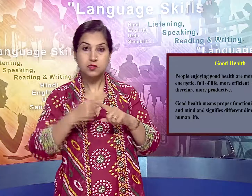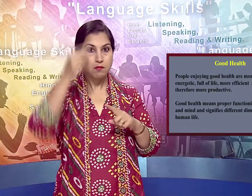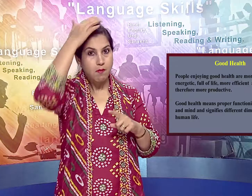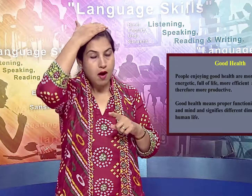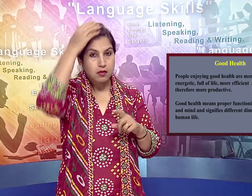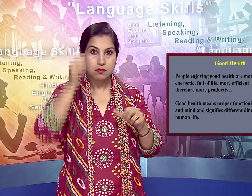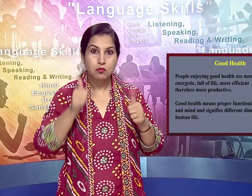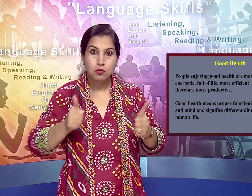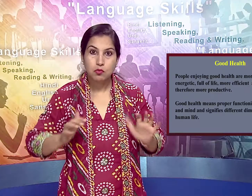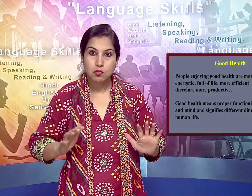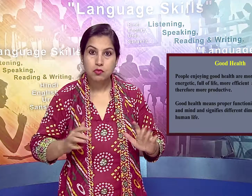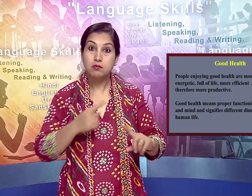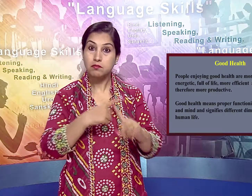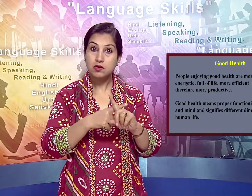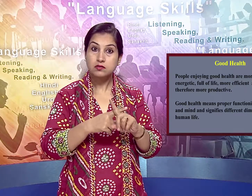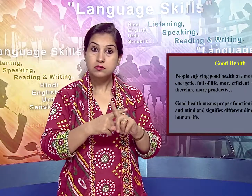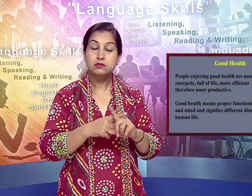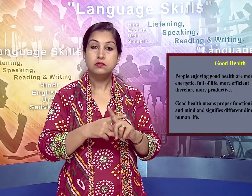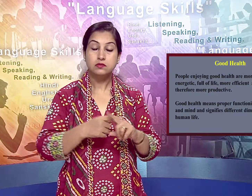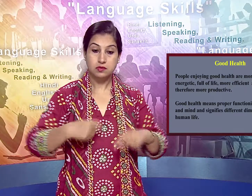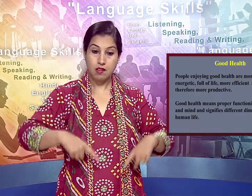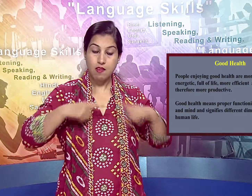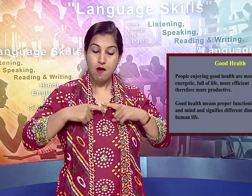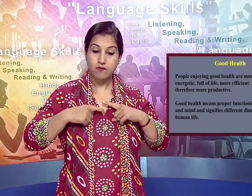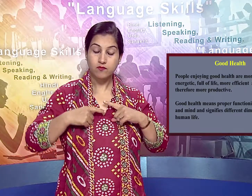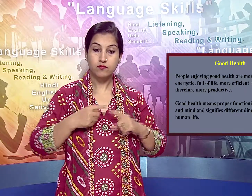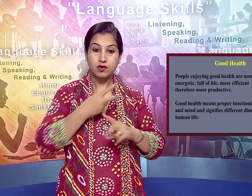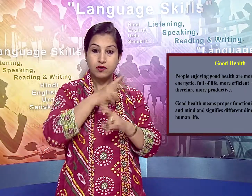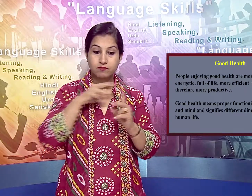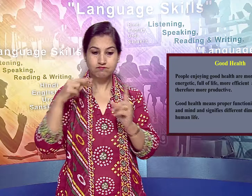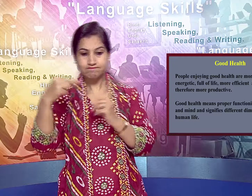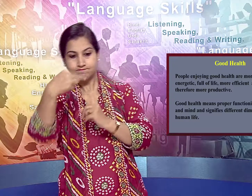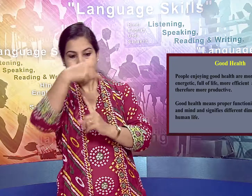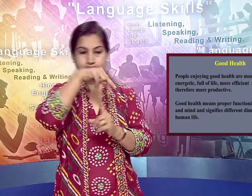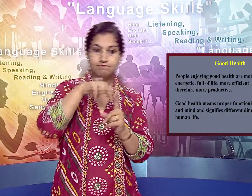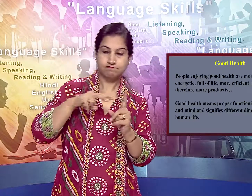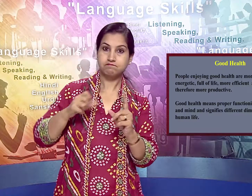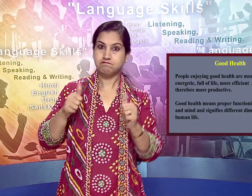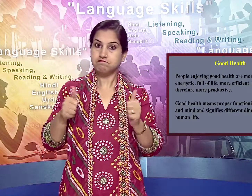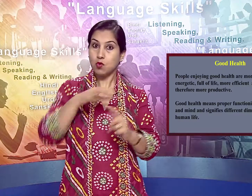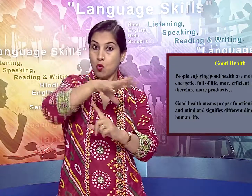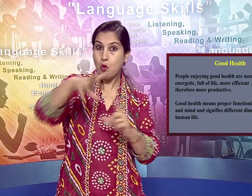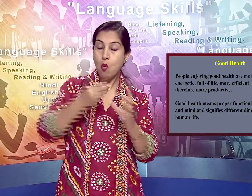mind and signifies different dimensions of human life.